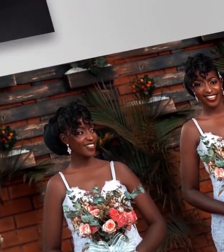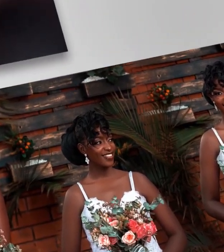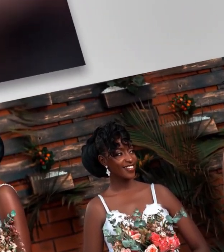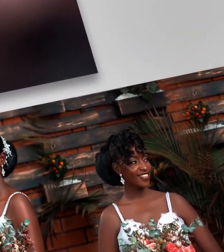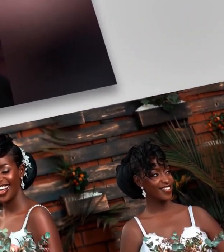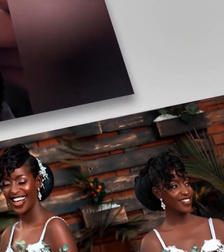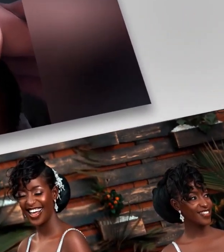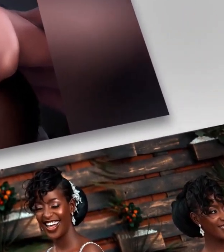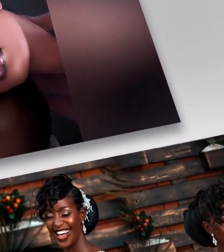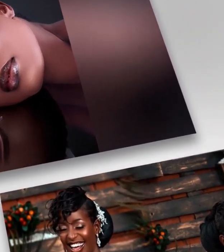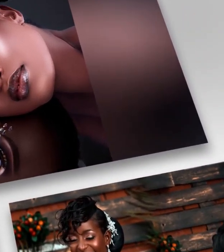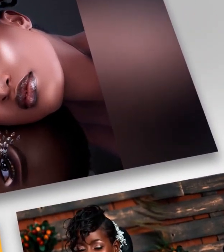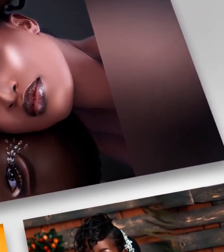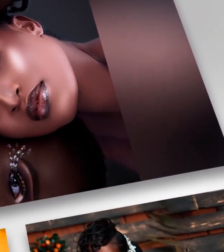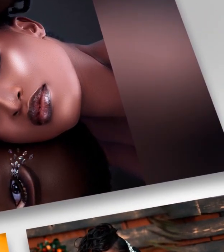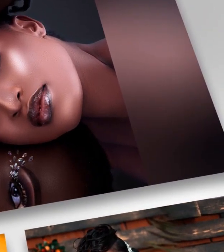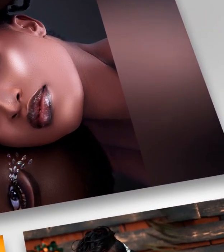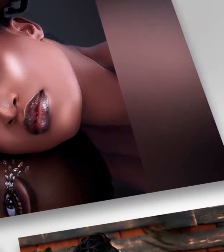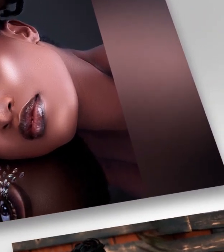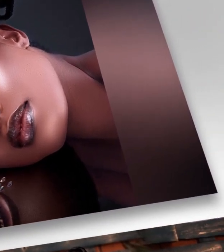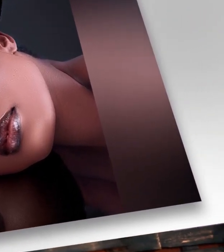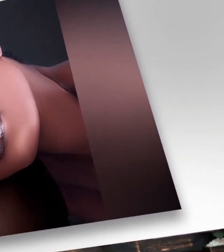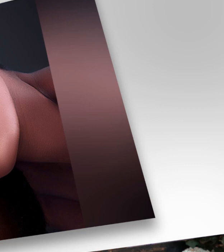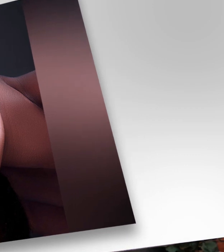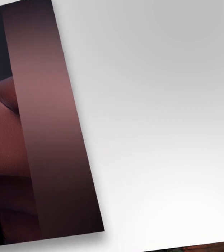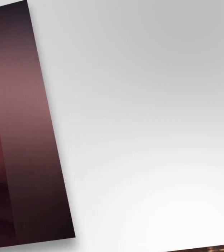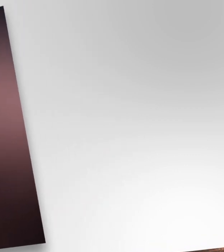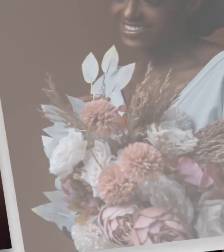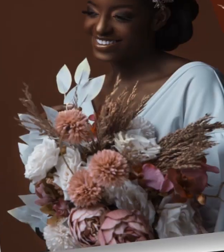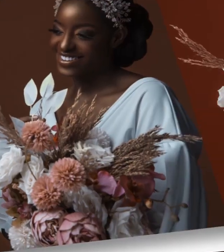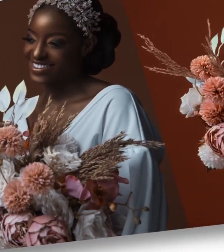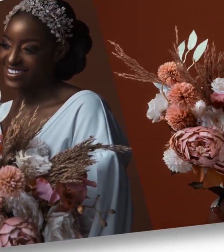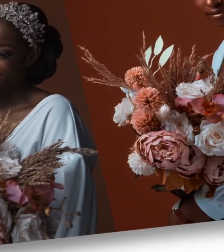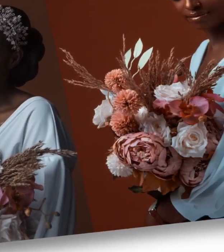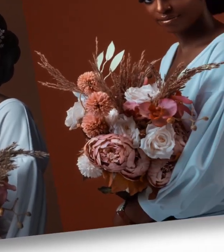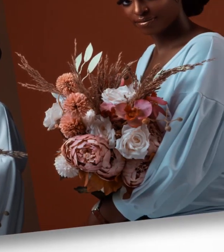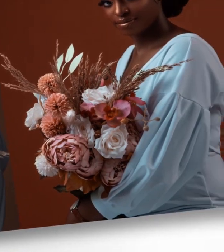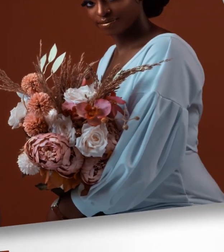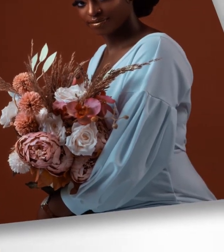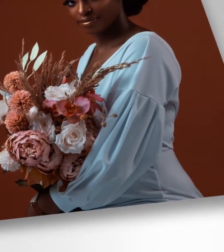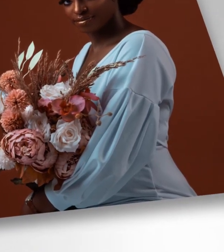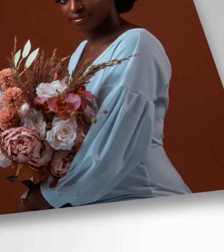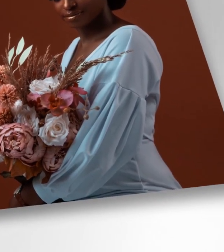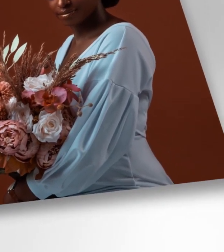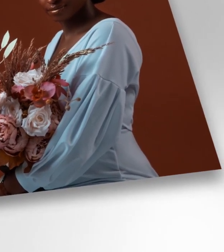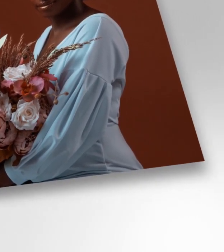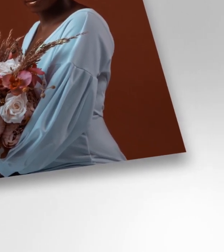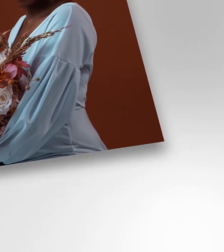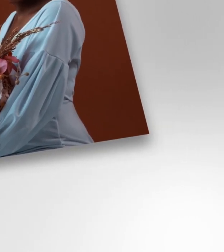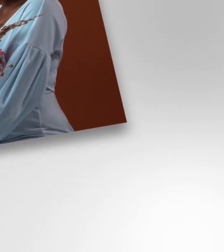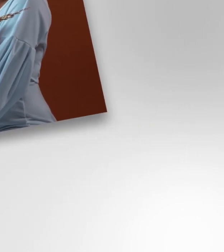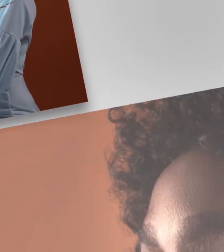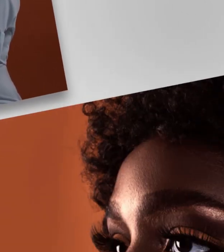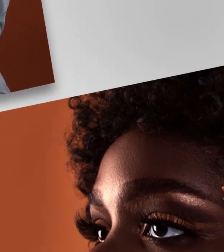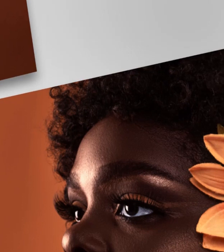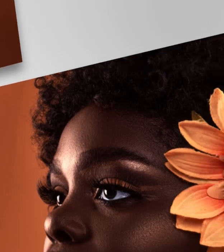Because we believe that great photography is about bringing out the soul in what you see and finding